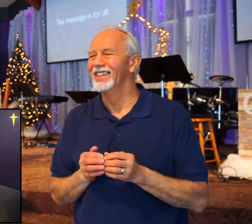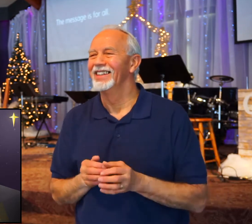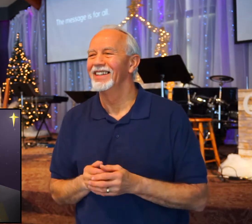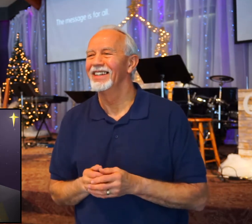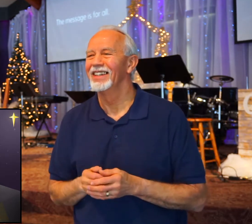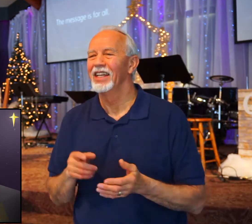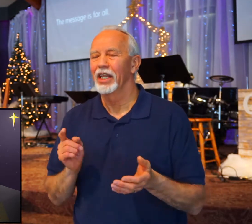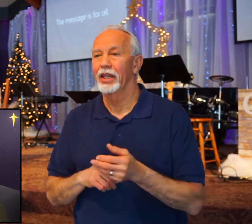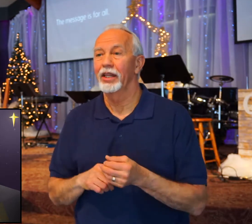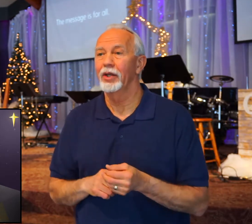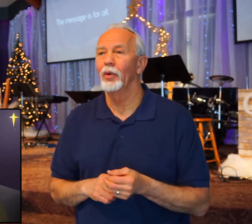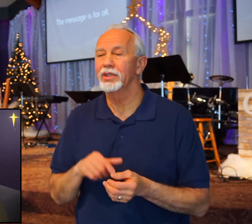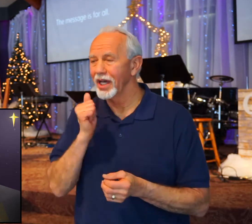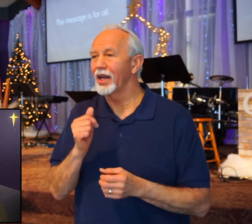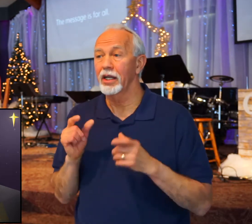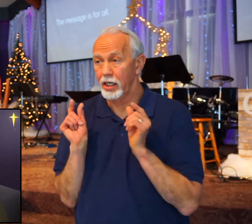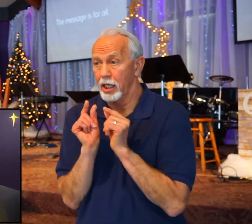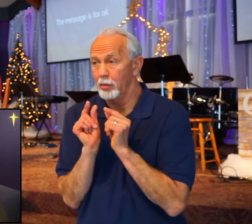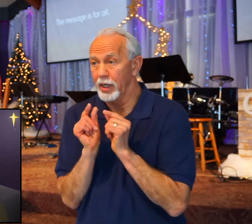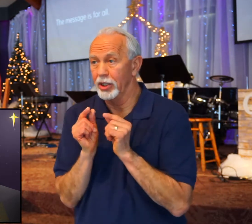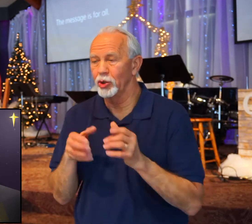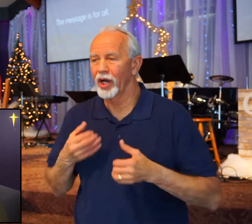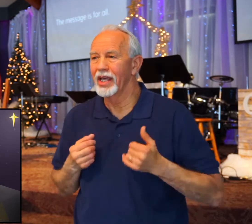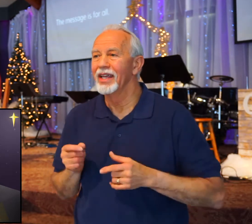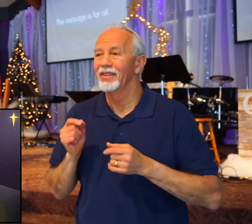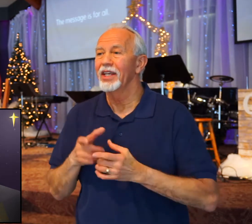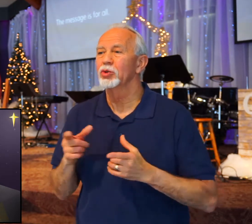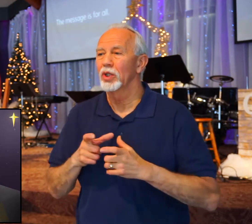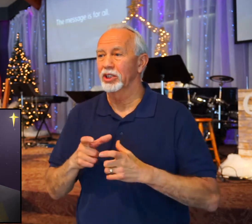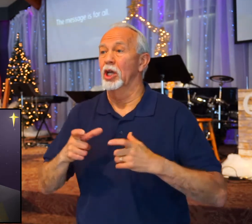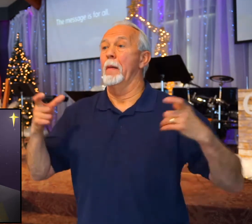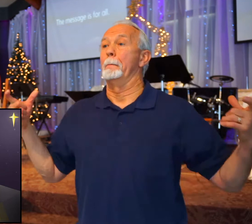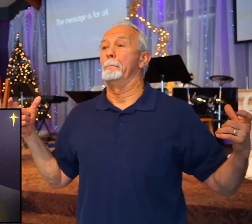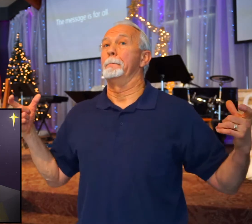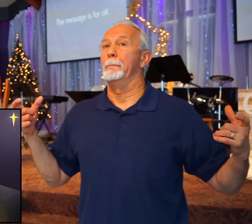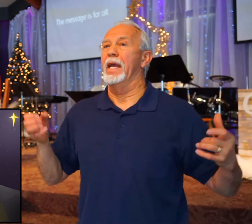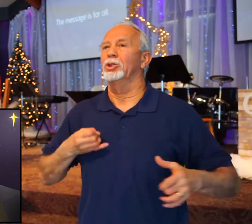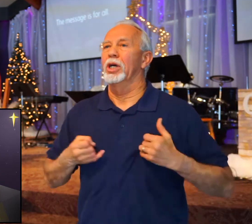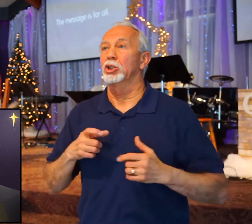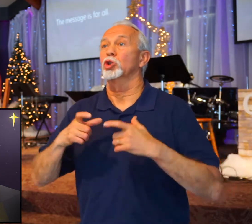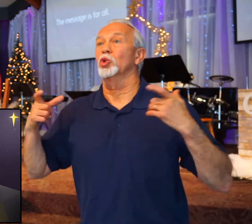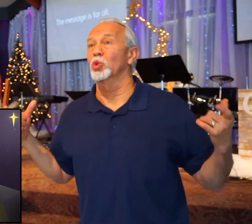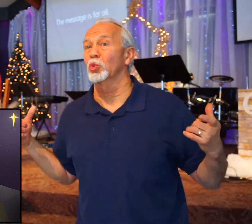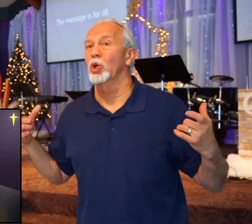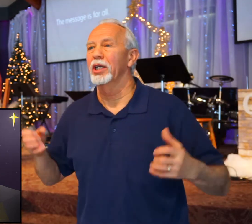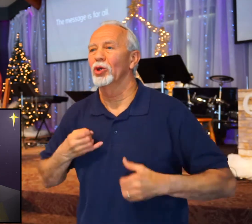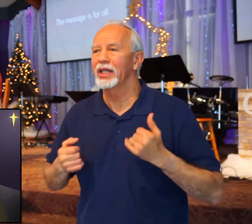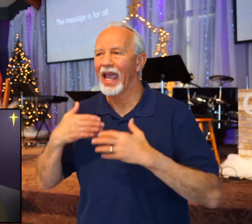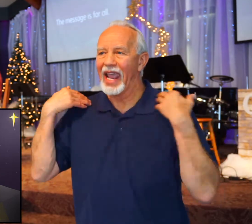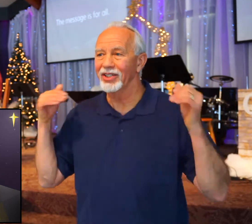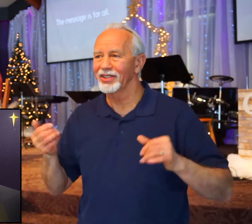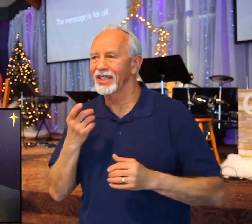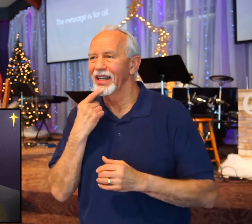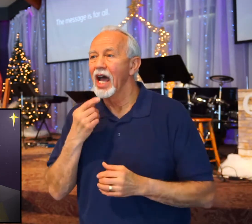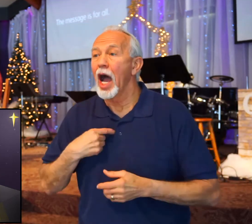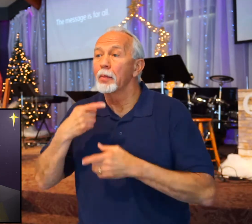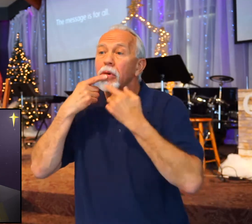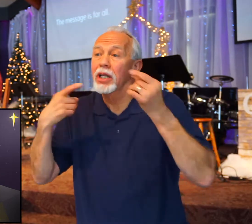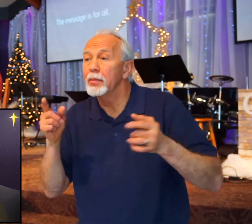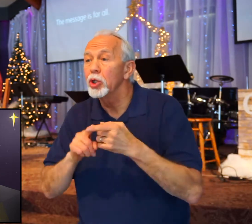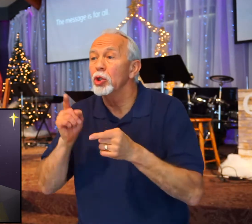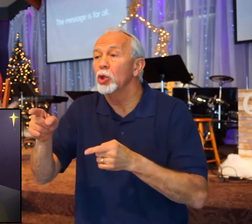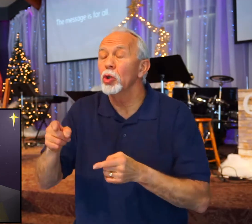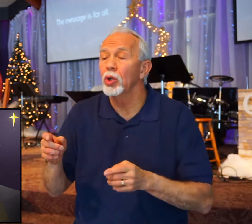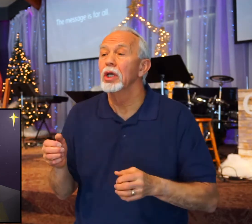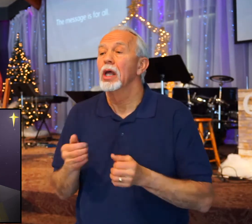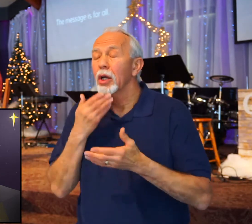this wasn't a little bit of joy. This was big joy, great joy. And the angel says, "I proclaim to you